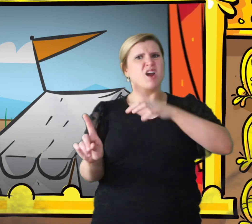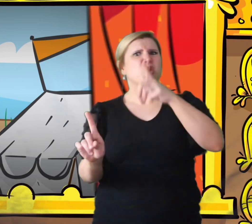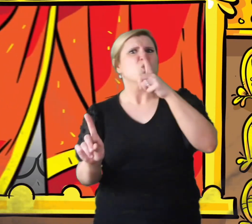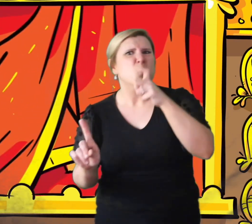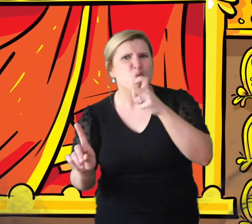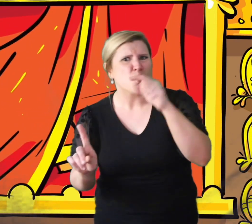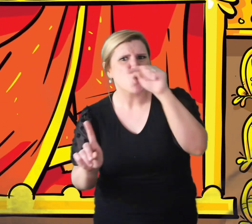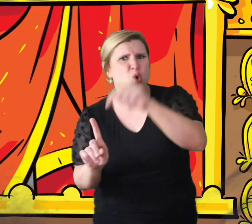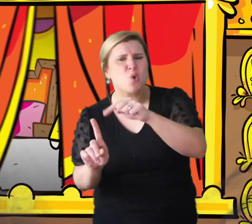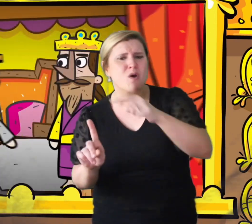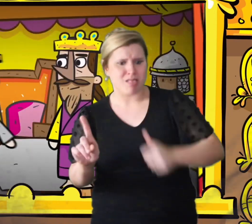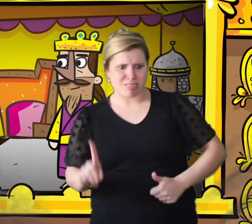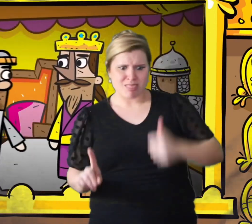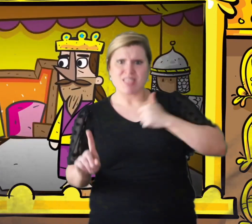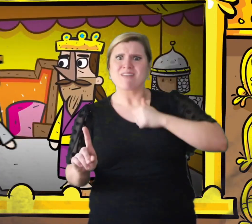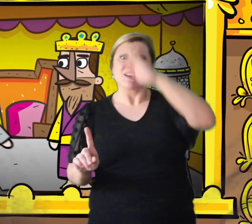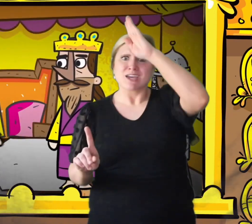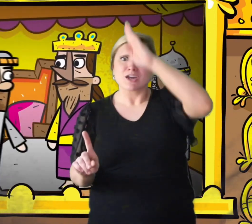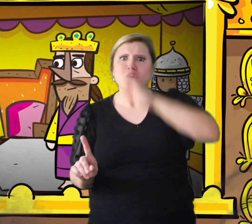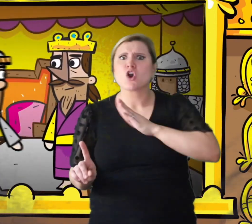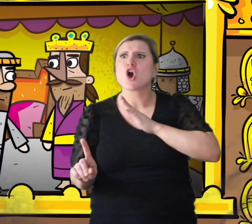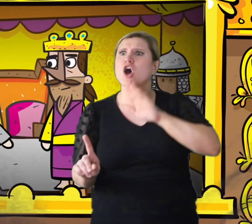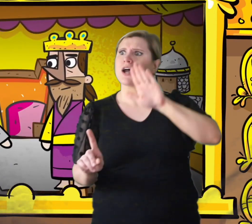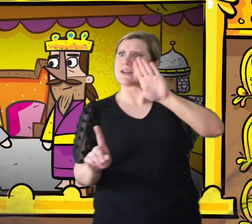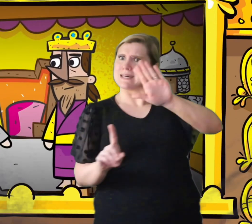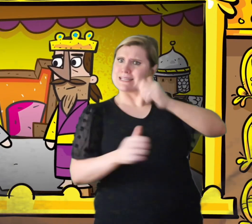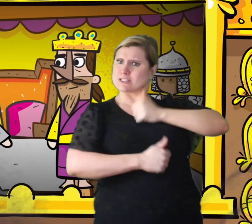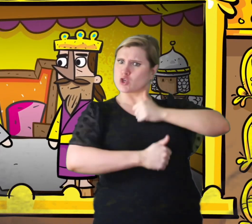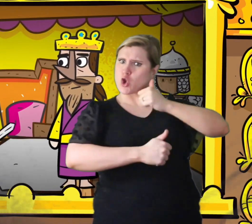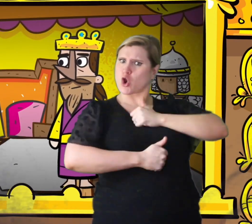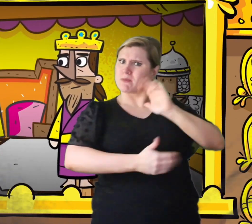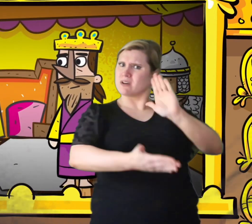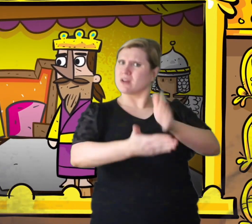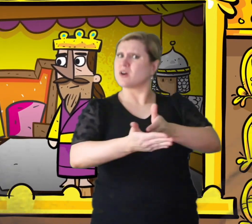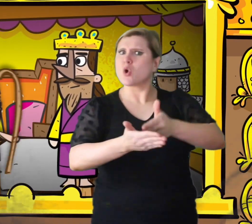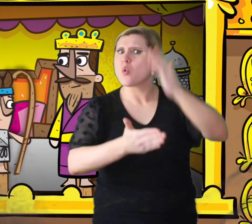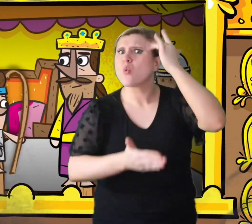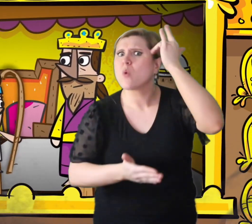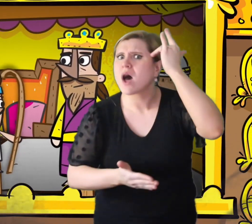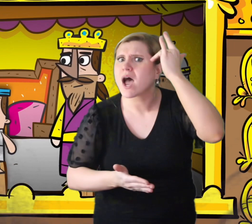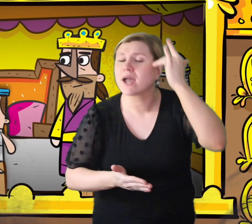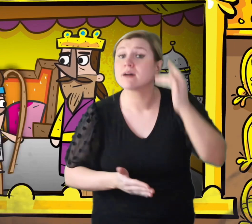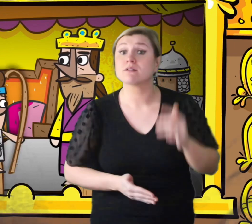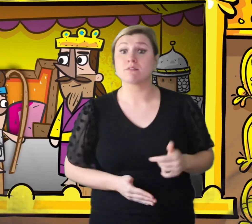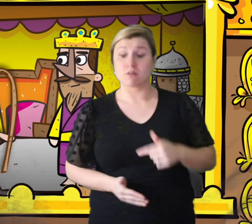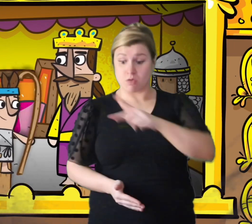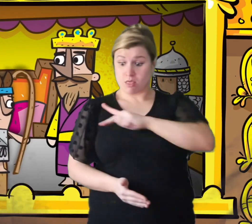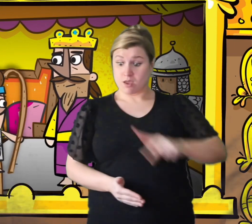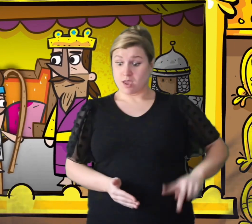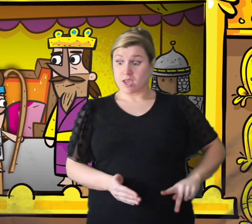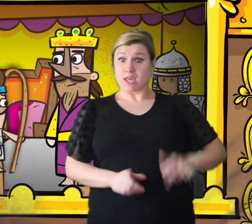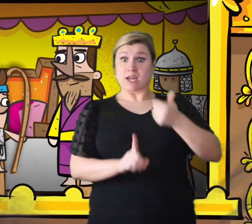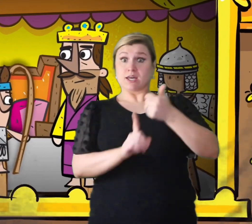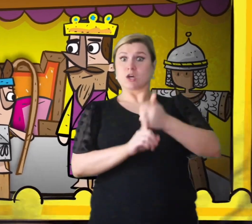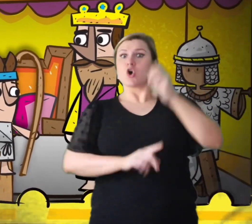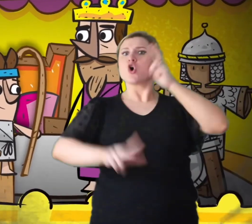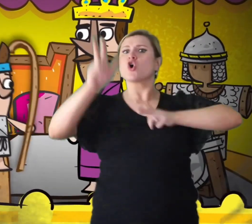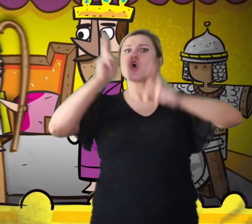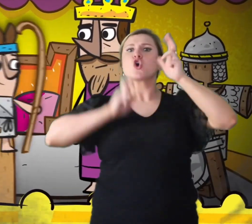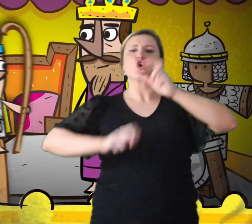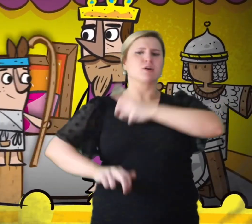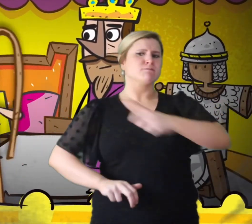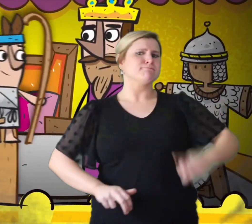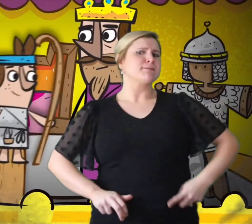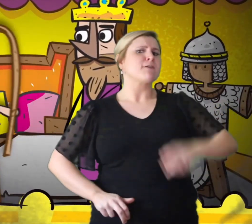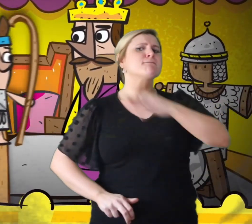God?" David's questions were reported to King Saul, and the king sent for him. Hi! David said,